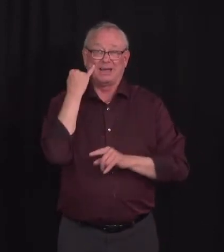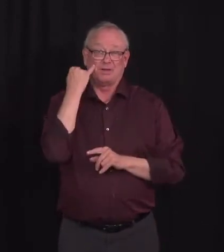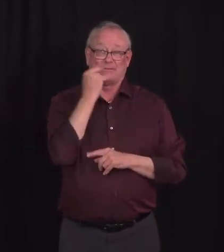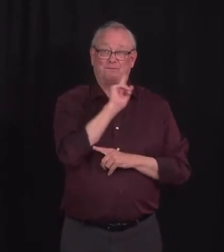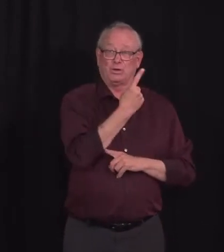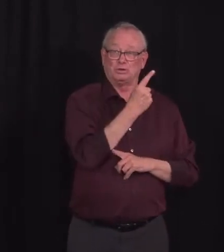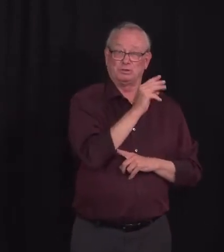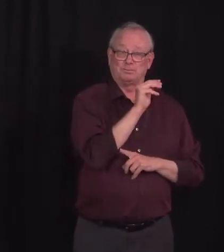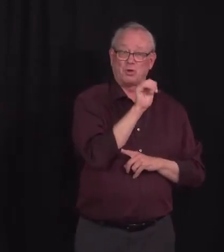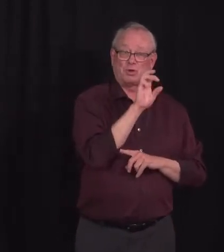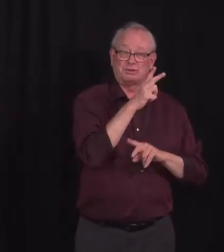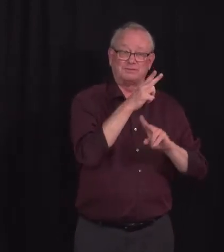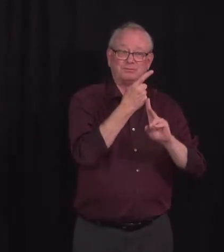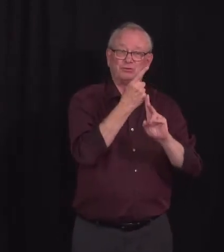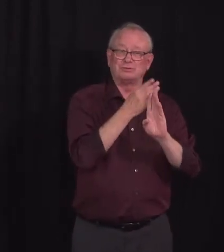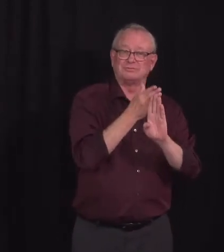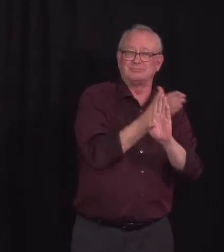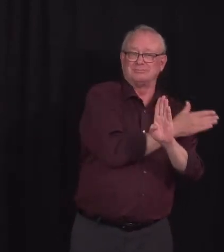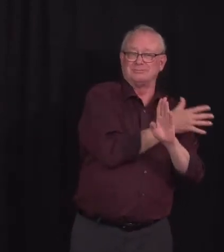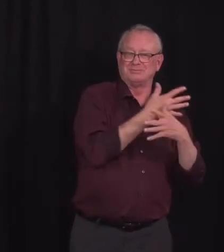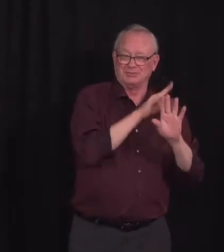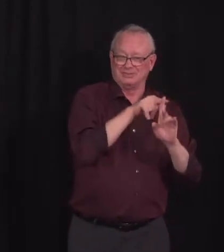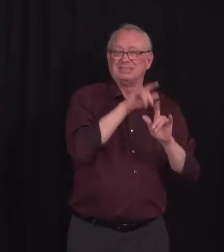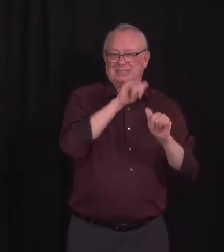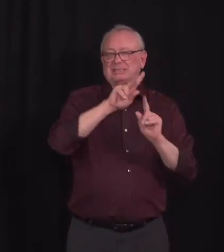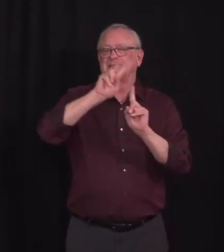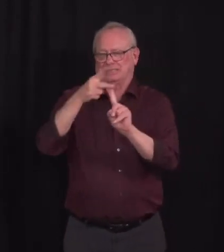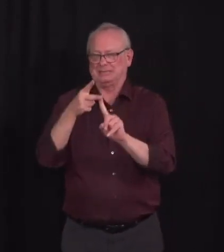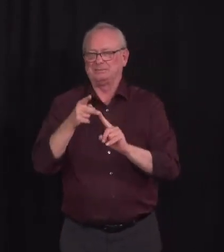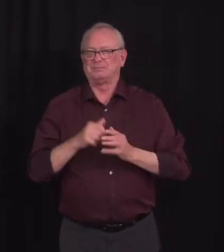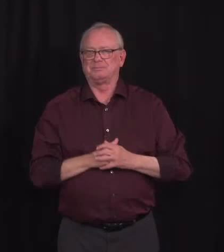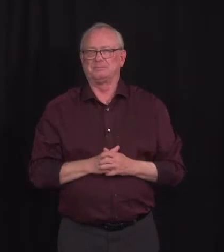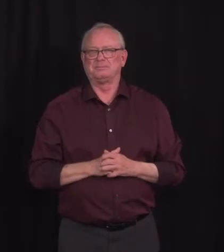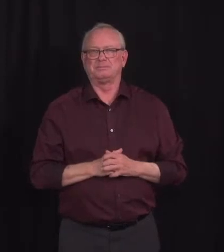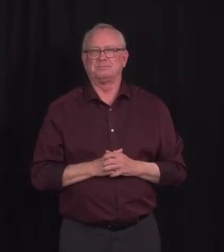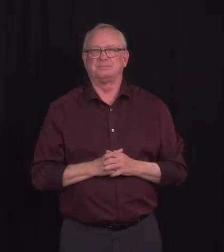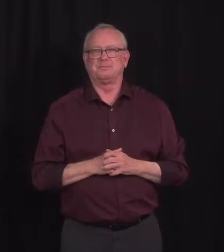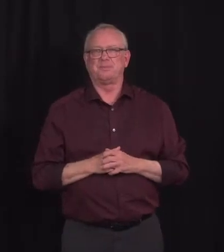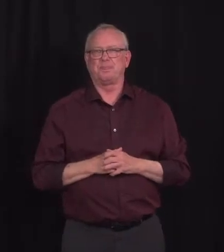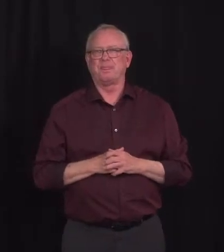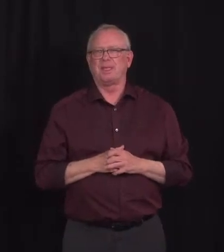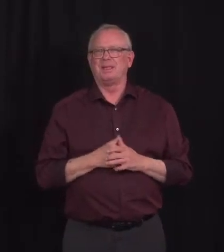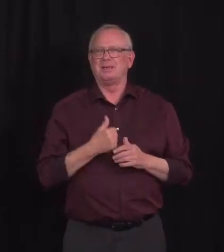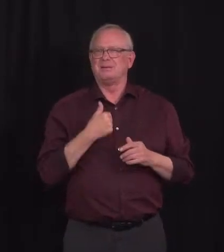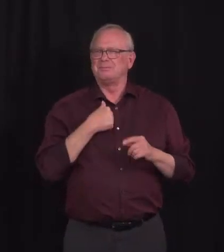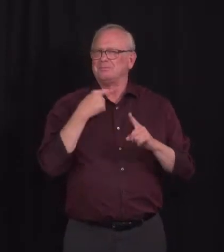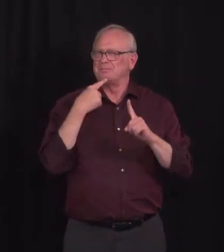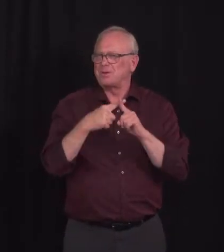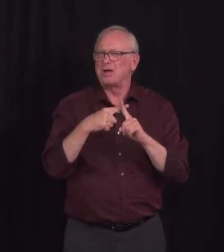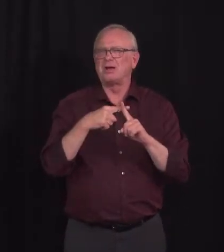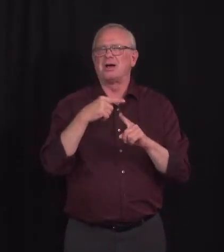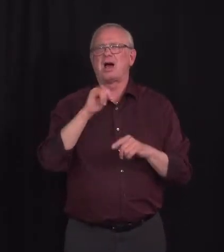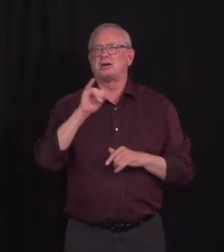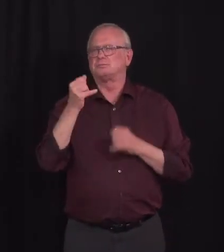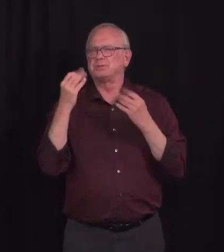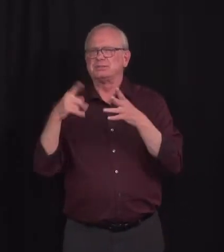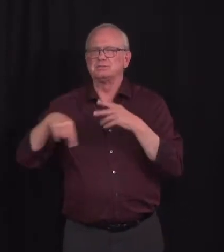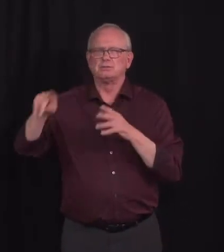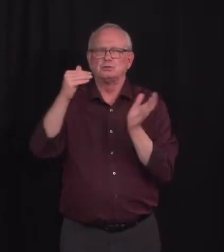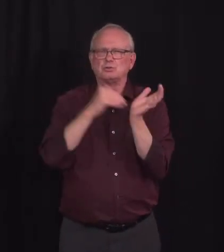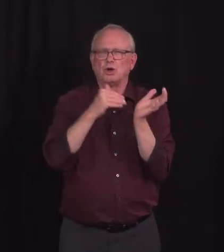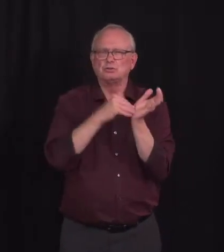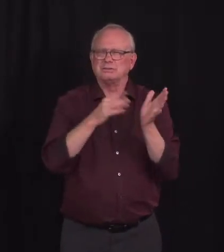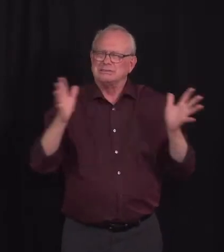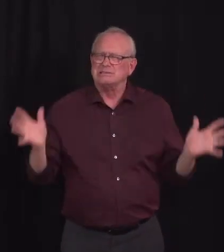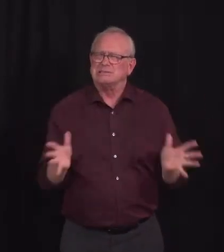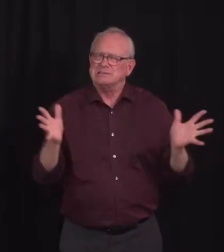medical experts have stressed the importance of getting vaccine. This is because vaccines work. They save lives, and